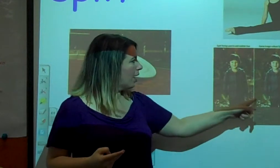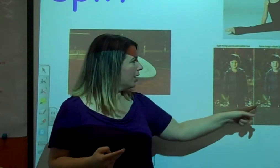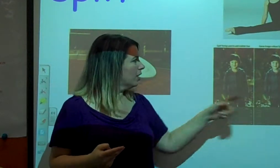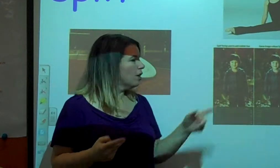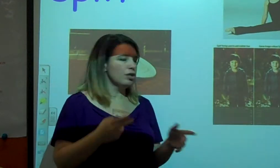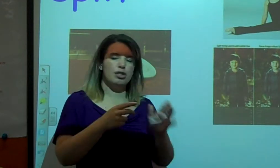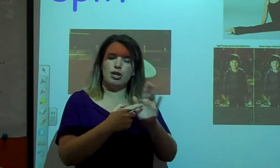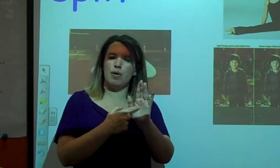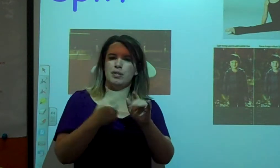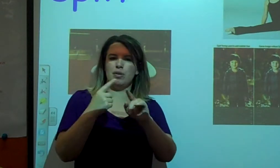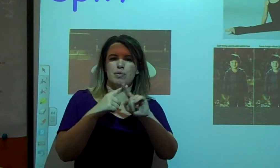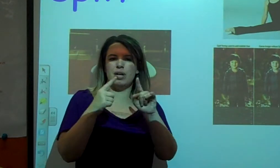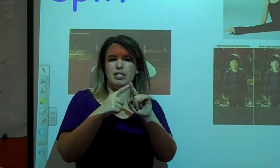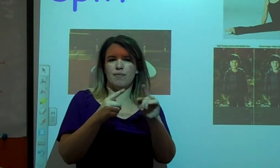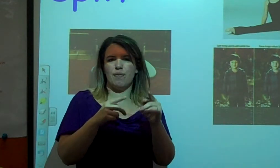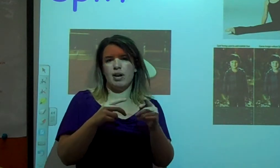right? Showing you a different